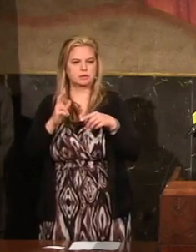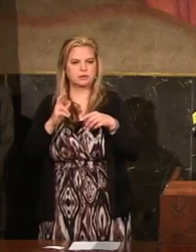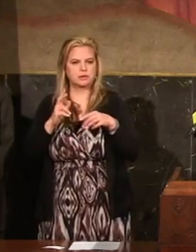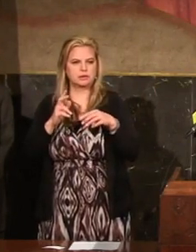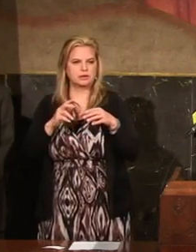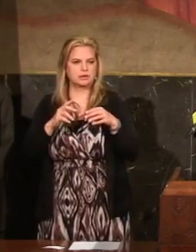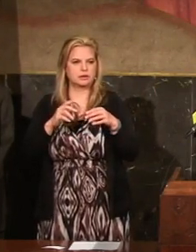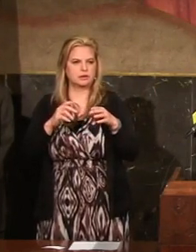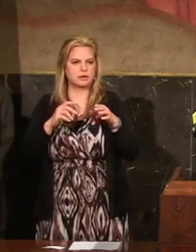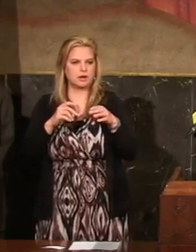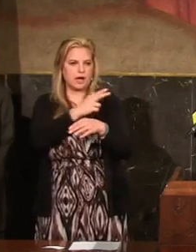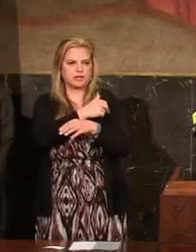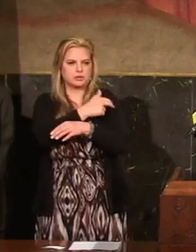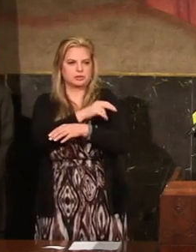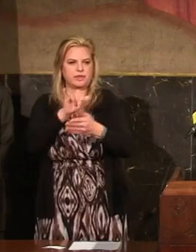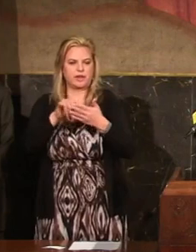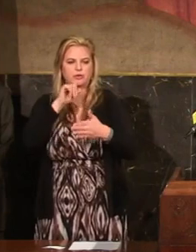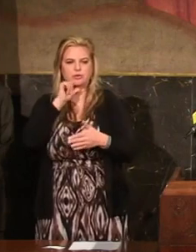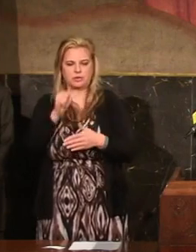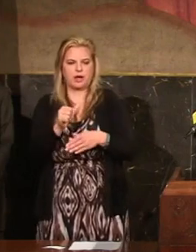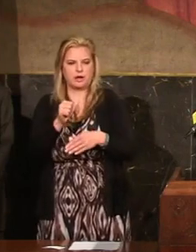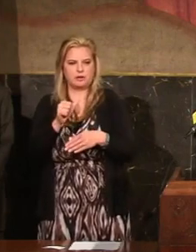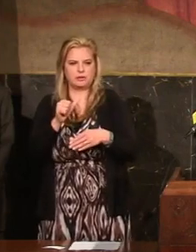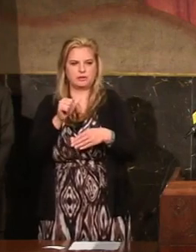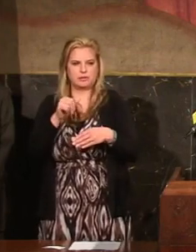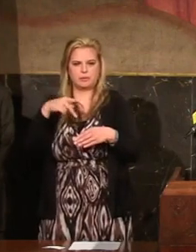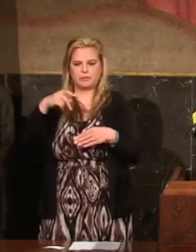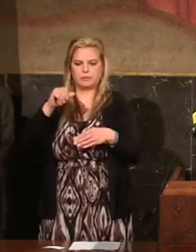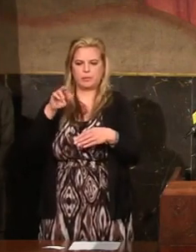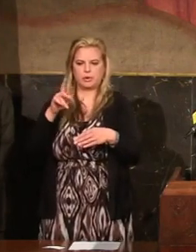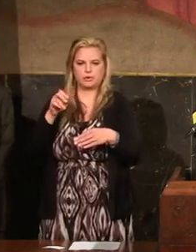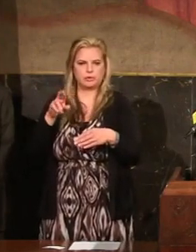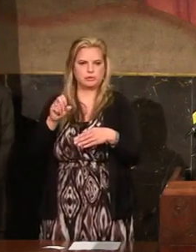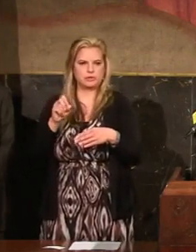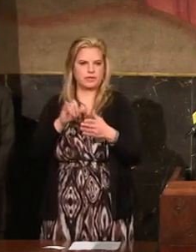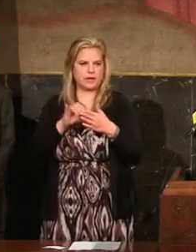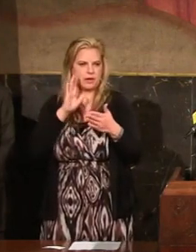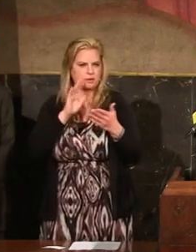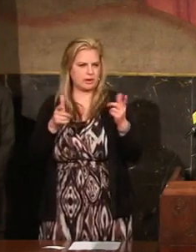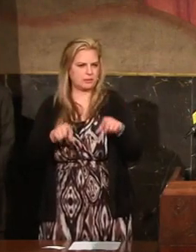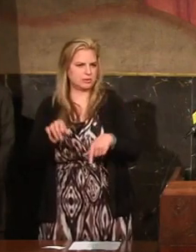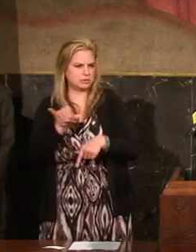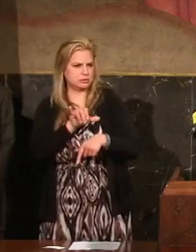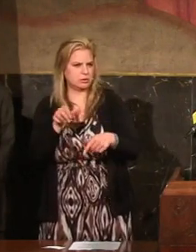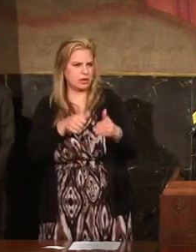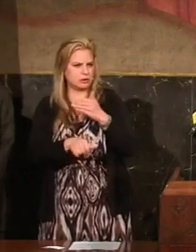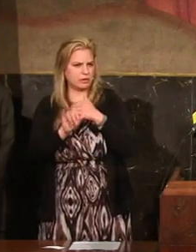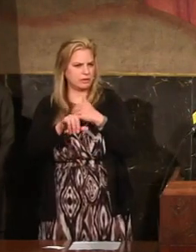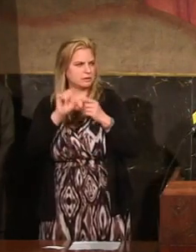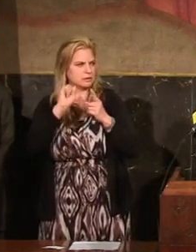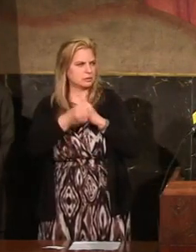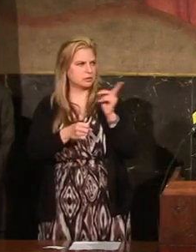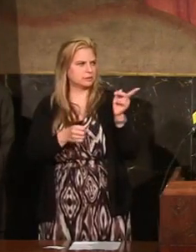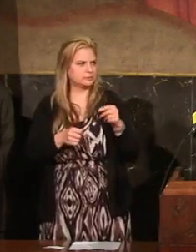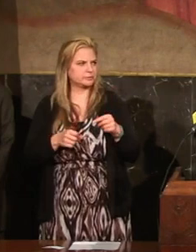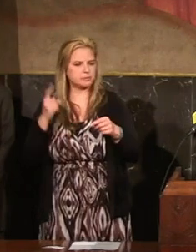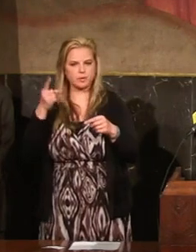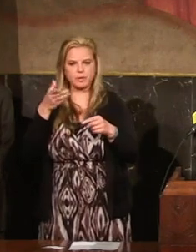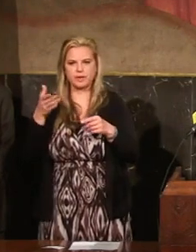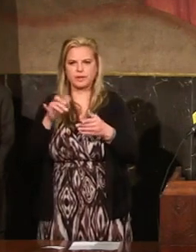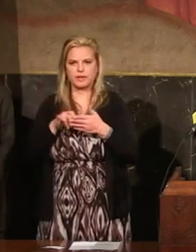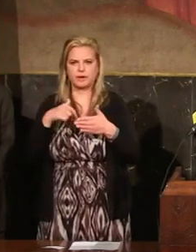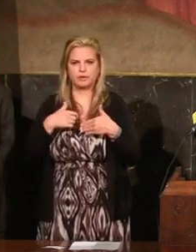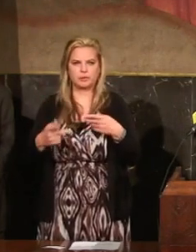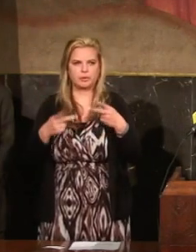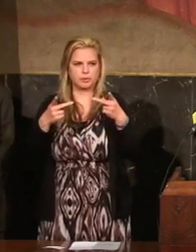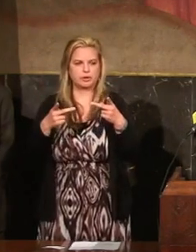not hospitals that are not partners. Is that also something that would be happening under this scenario? One of the things that we've